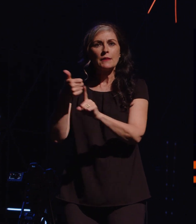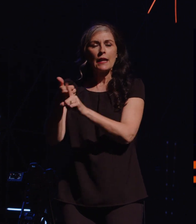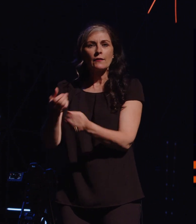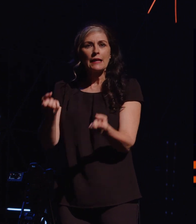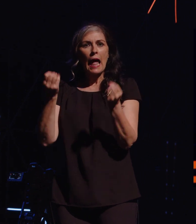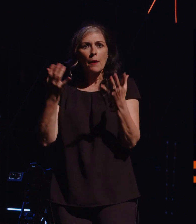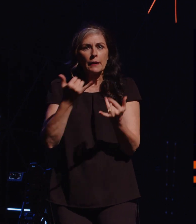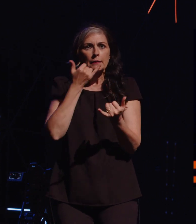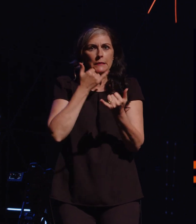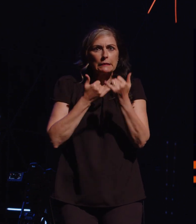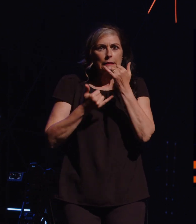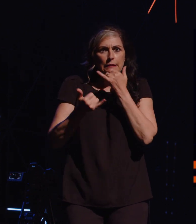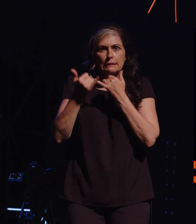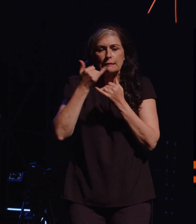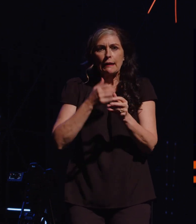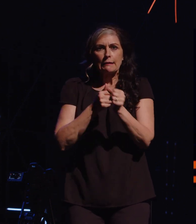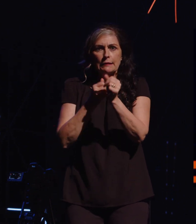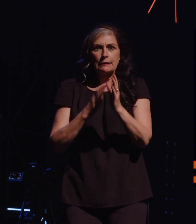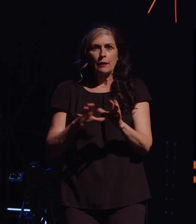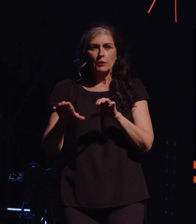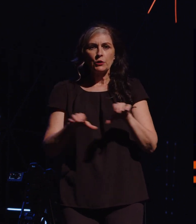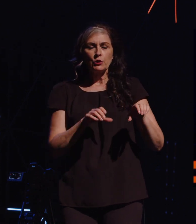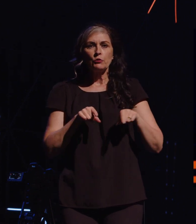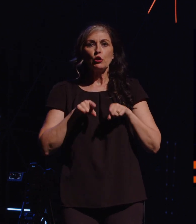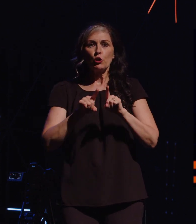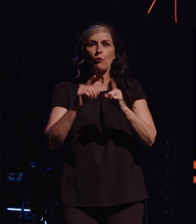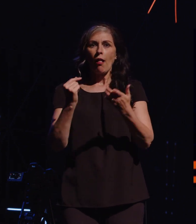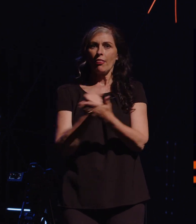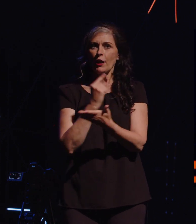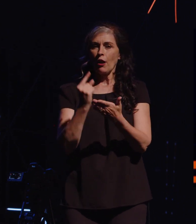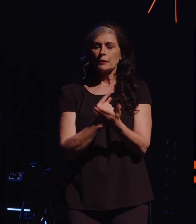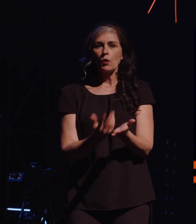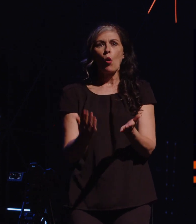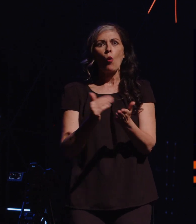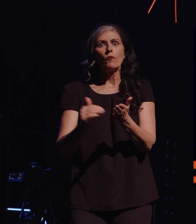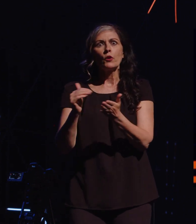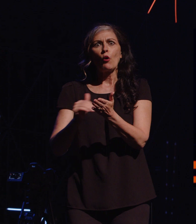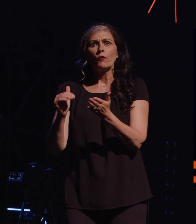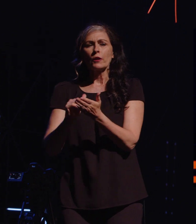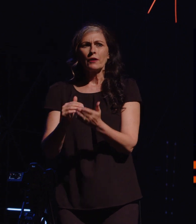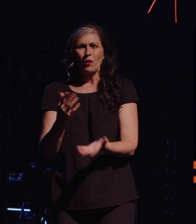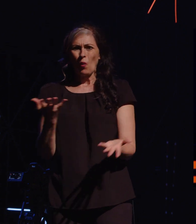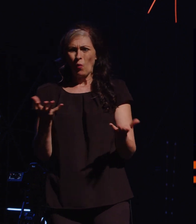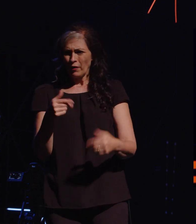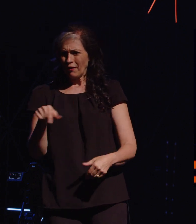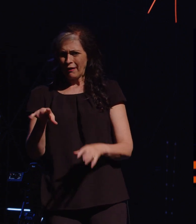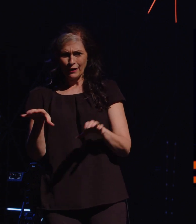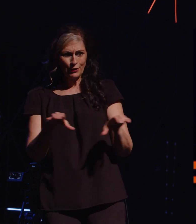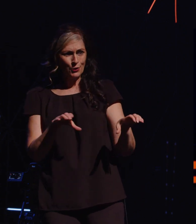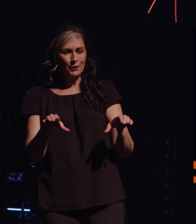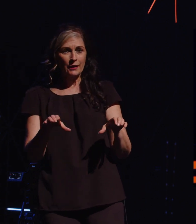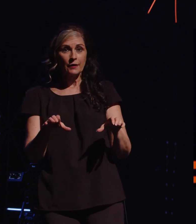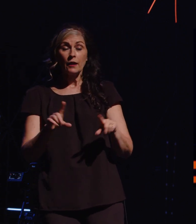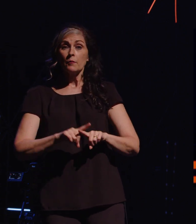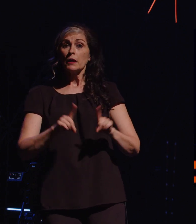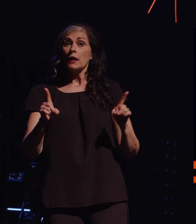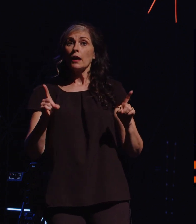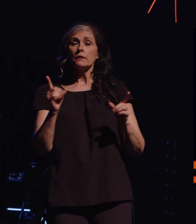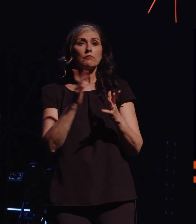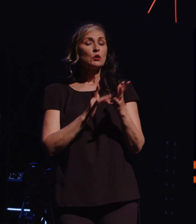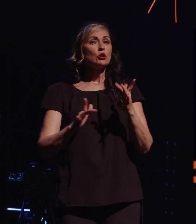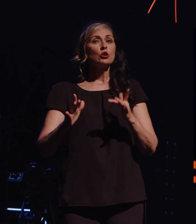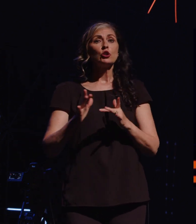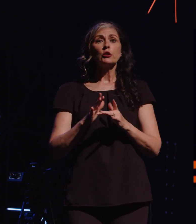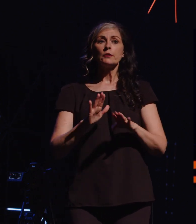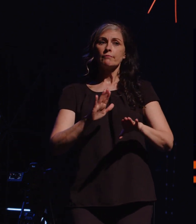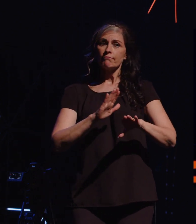many mistakes do we see the disciples make throughout the Gospels? Over and over again, like, what are they doing? And yet Jesus